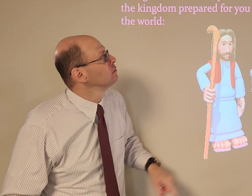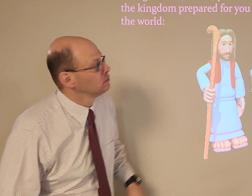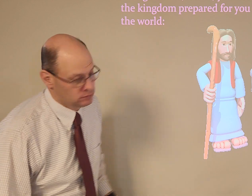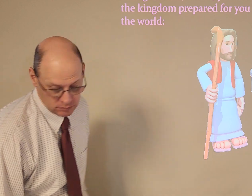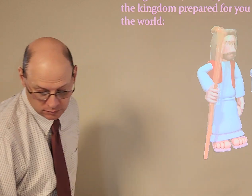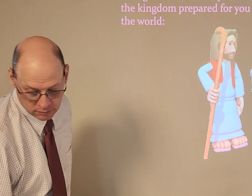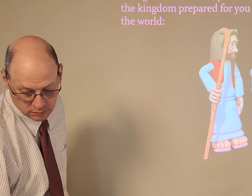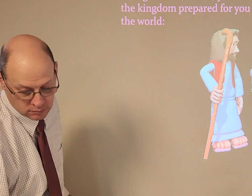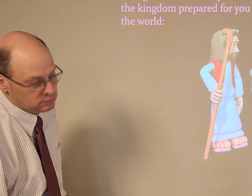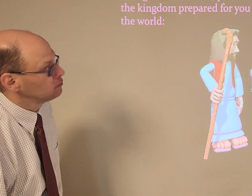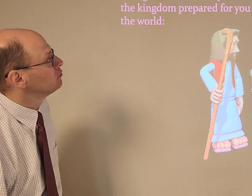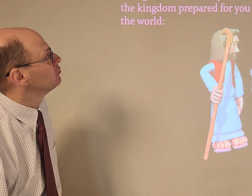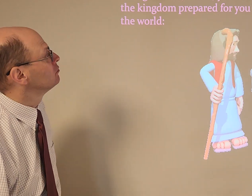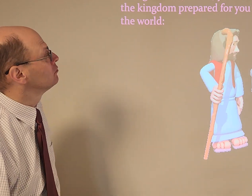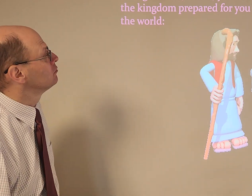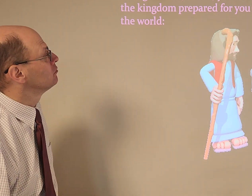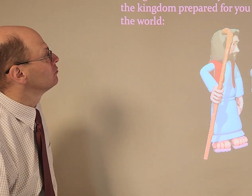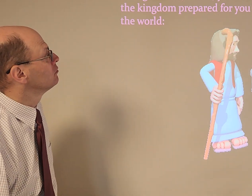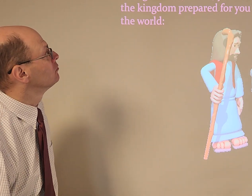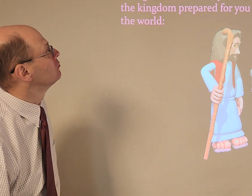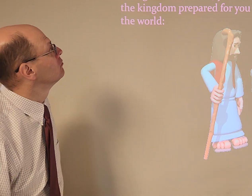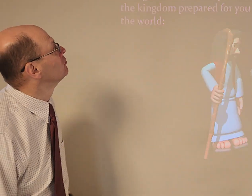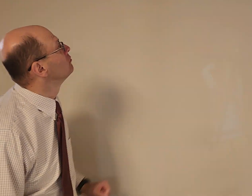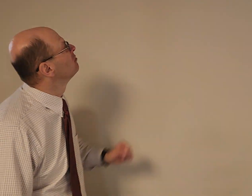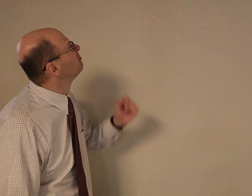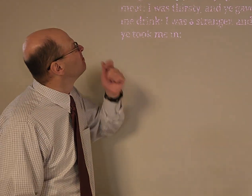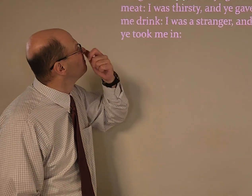So from that time on.